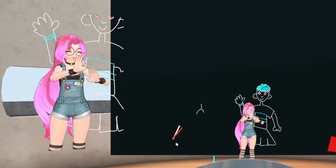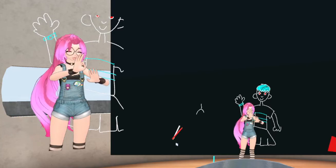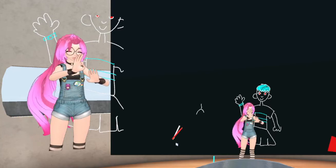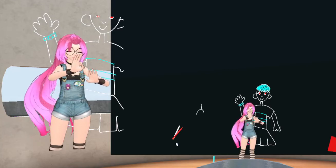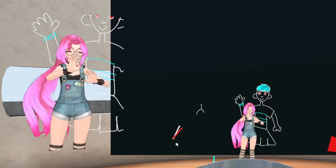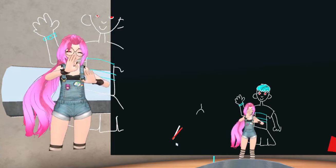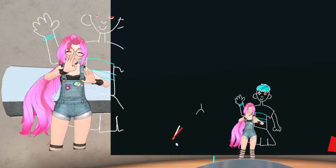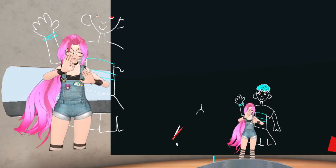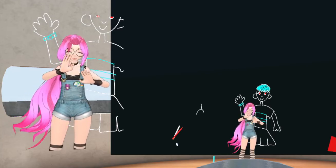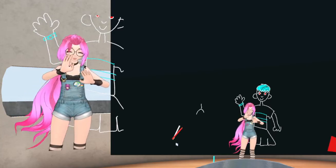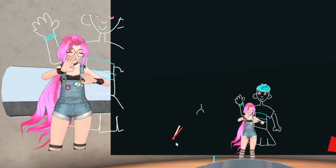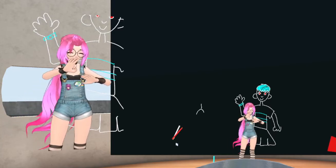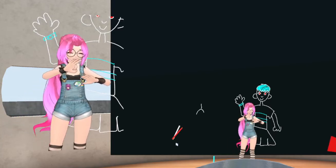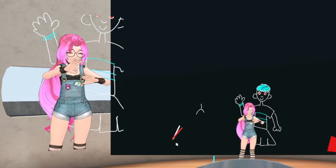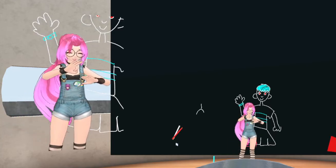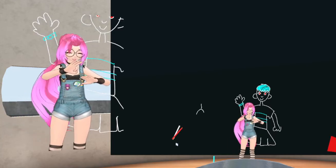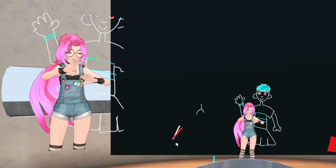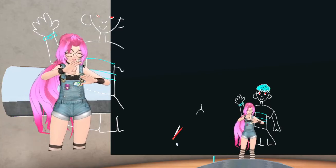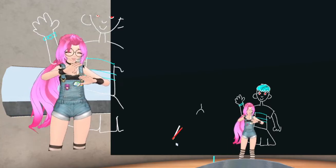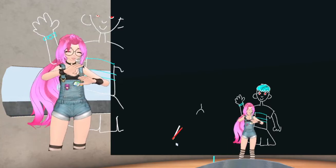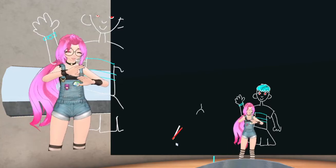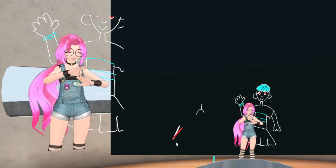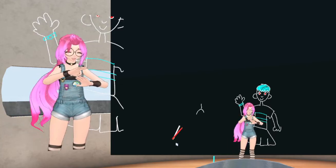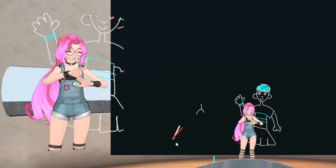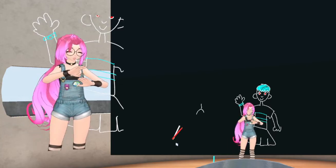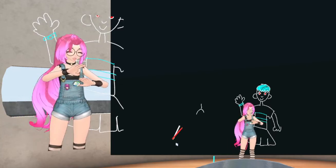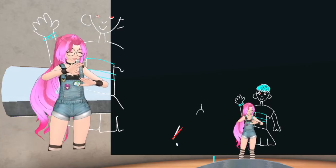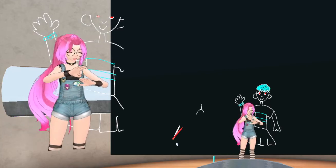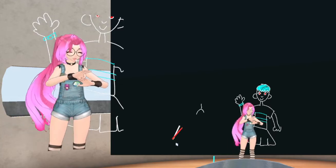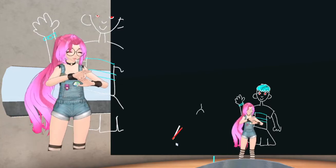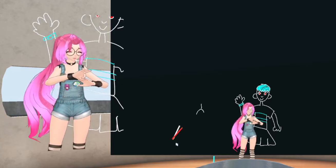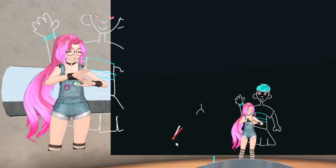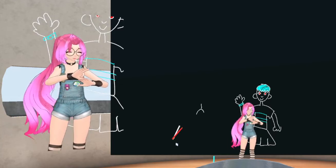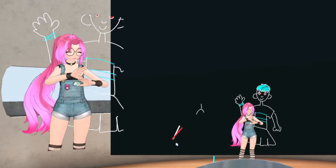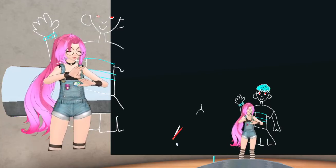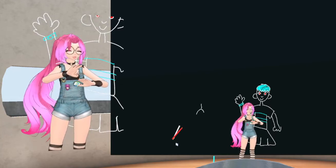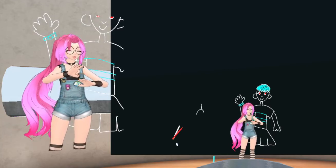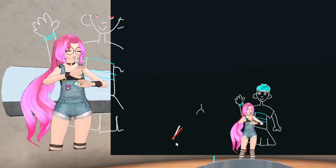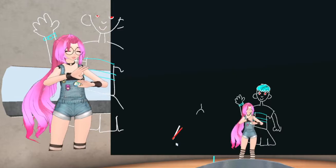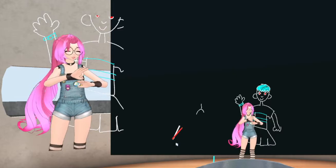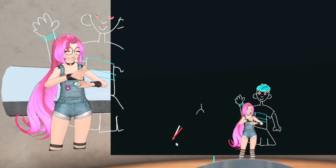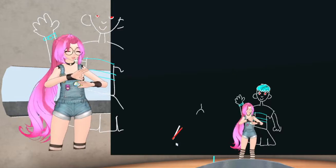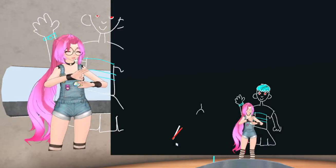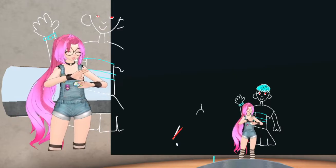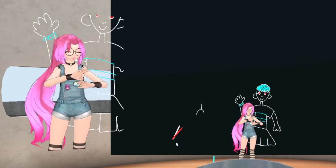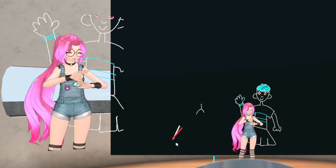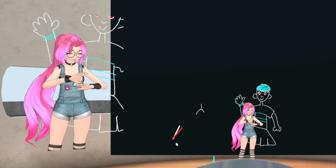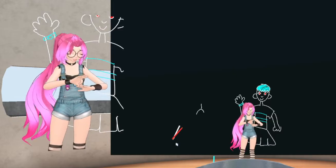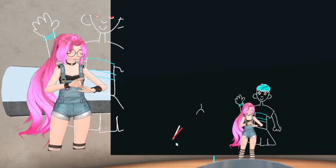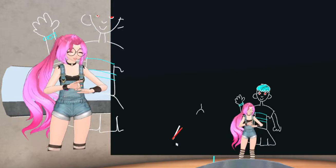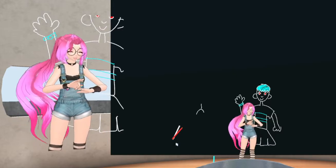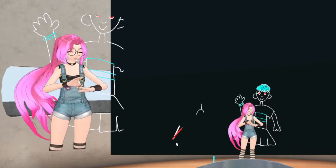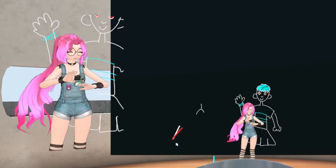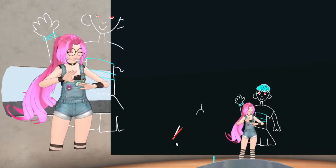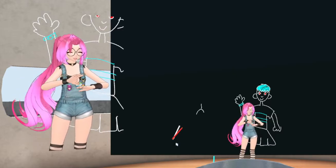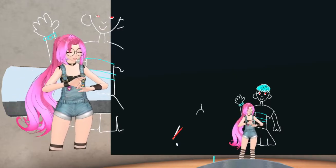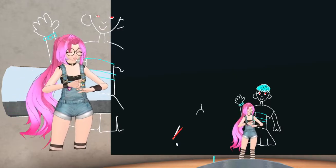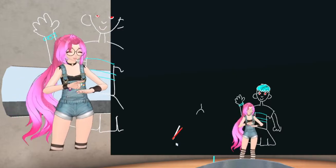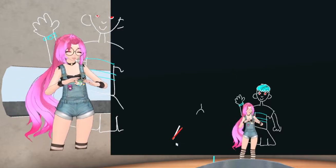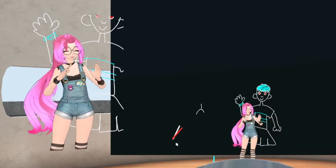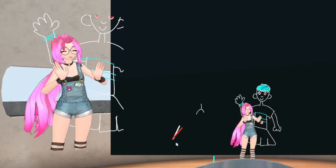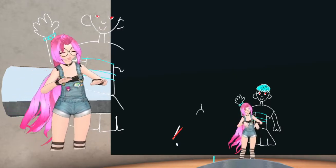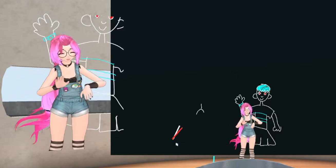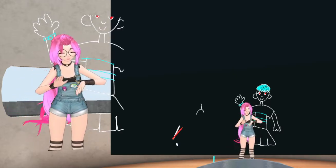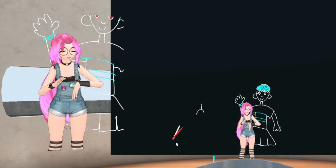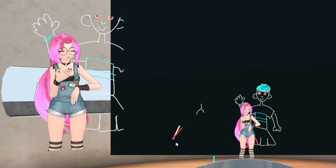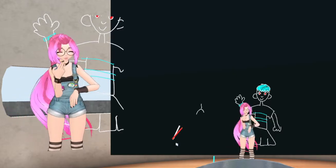is you have a F hand and then you go on the ring. But if you specifically want to say engagement ring, if somebody's getting engaged,